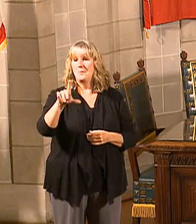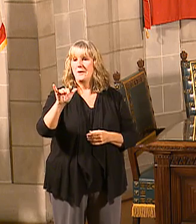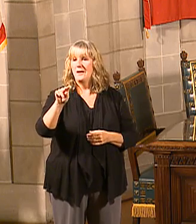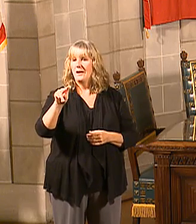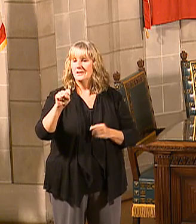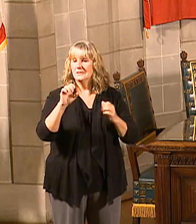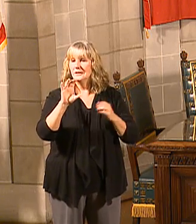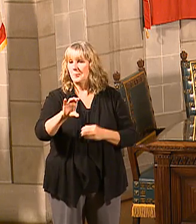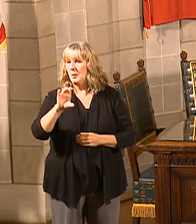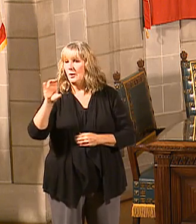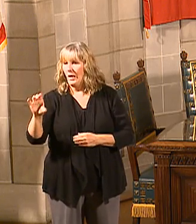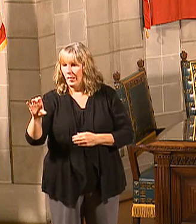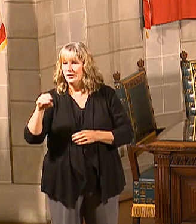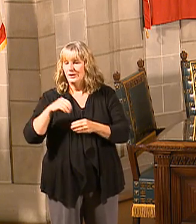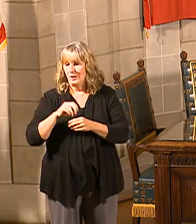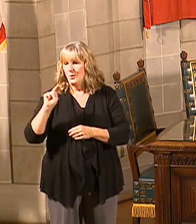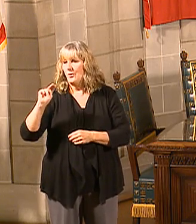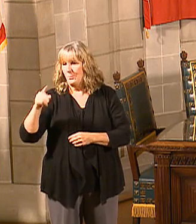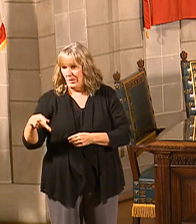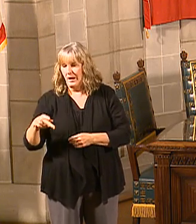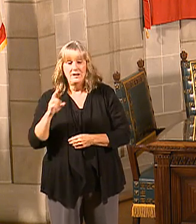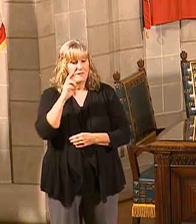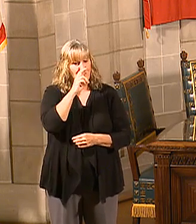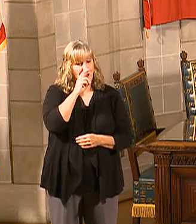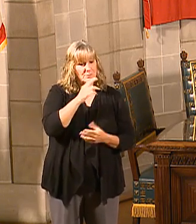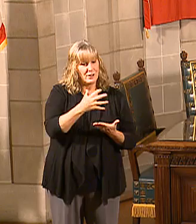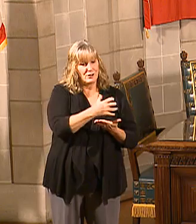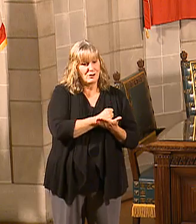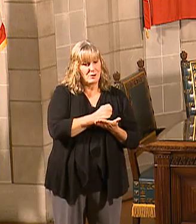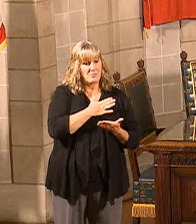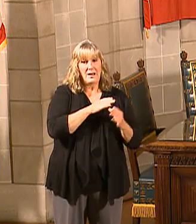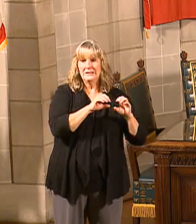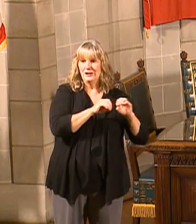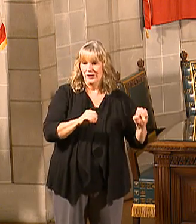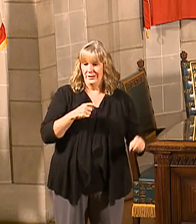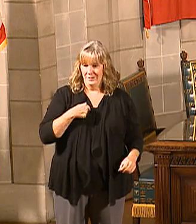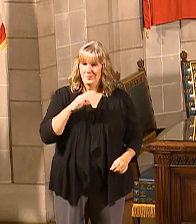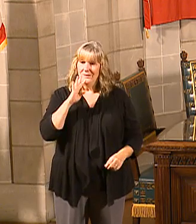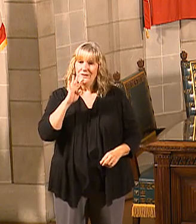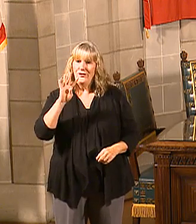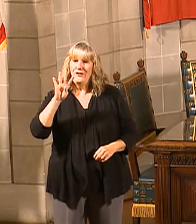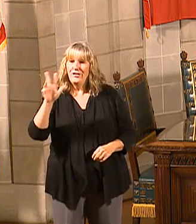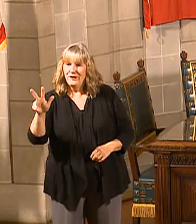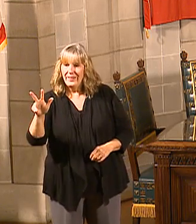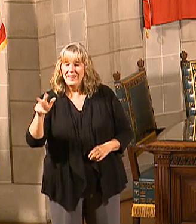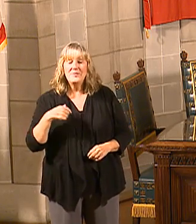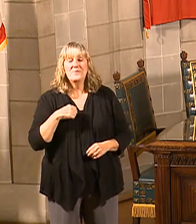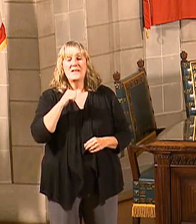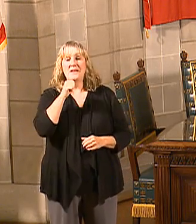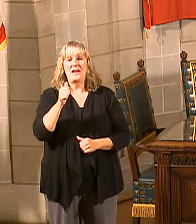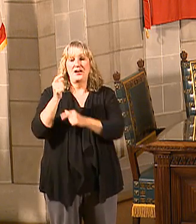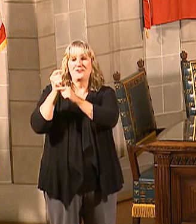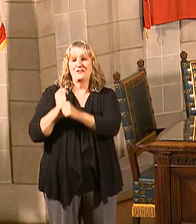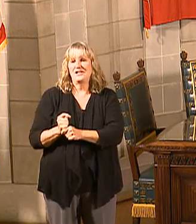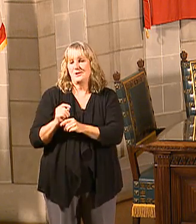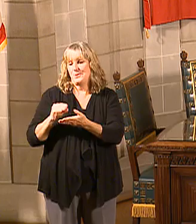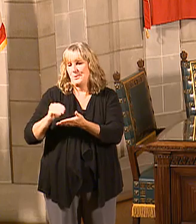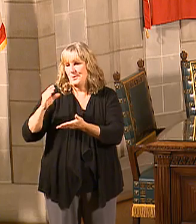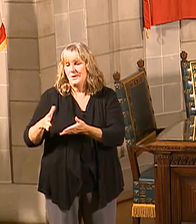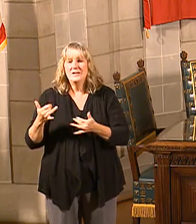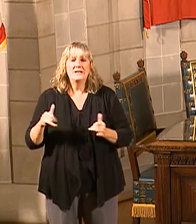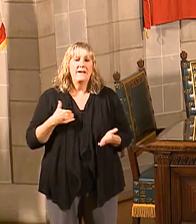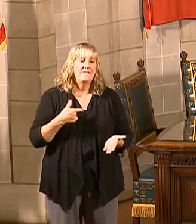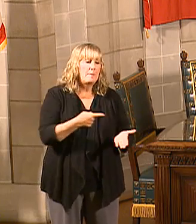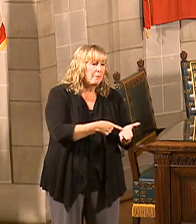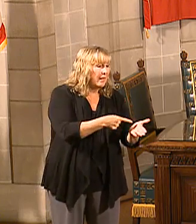North Platte as a freshman to earn my degree at 43 years old. I was a non-traditional student. I still had bills,